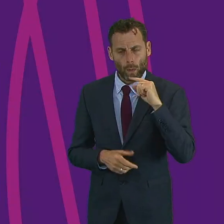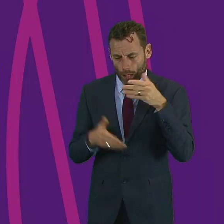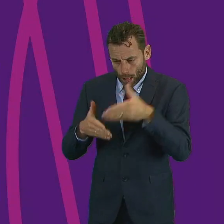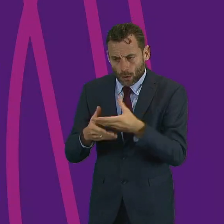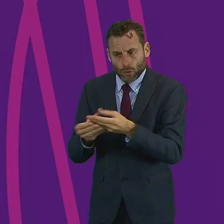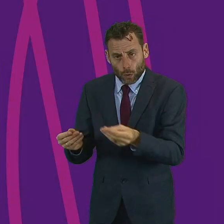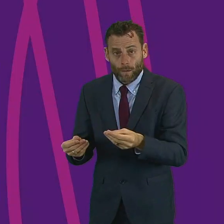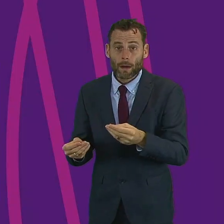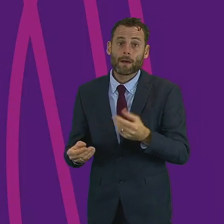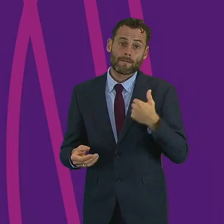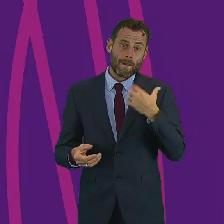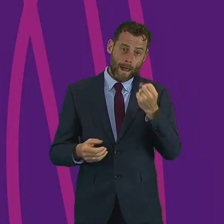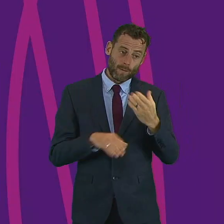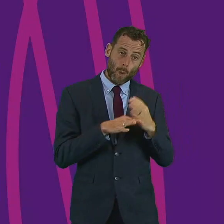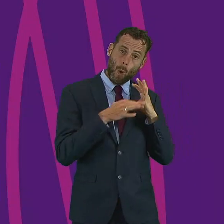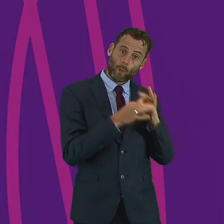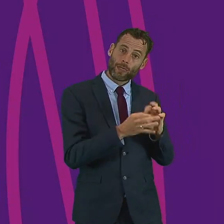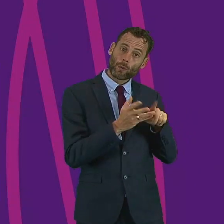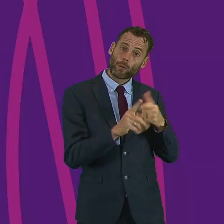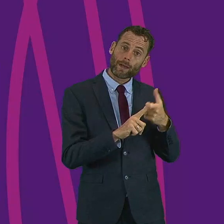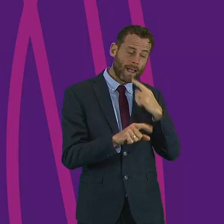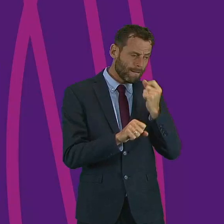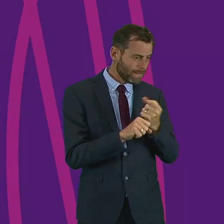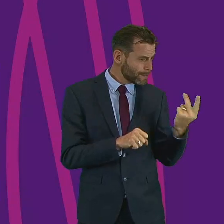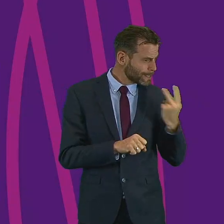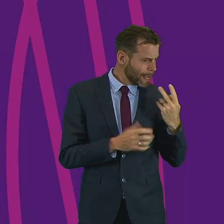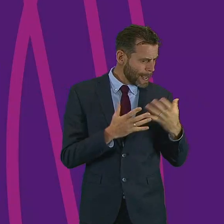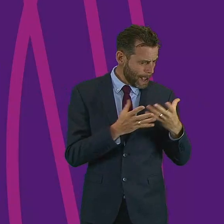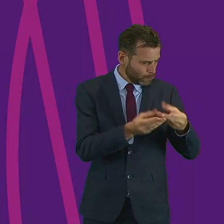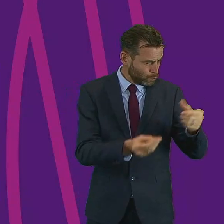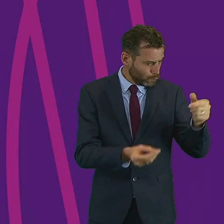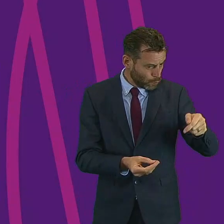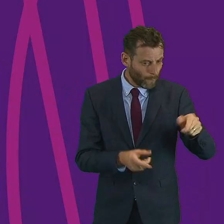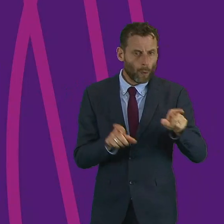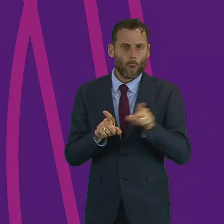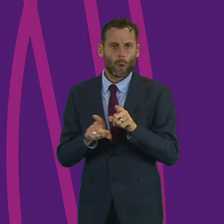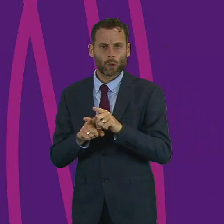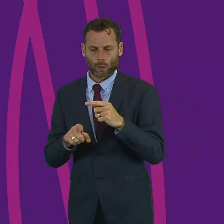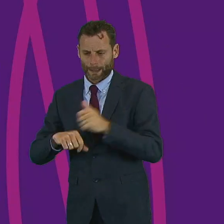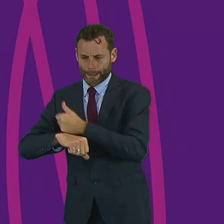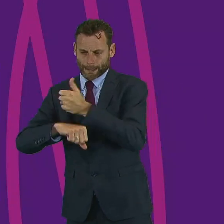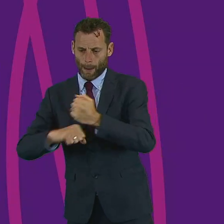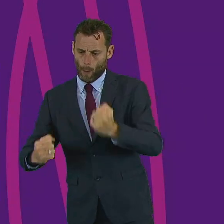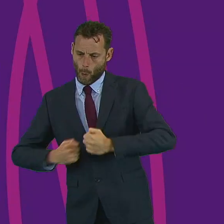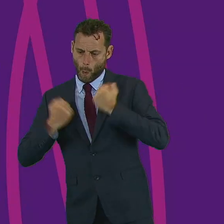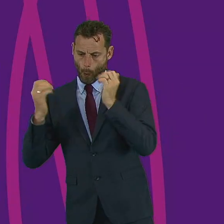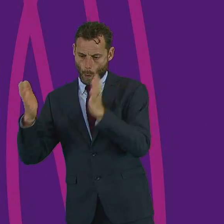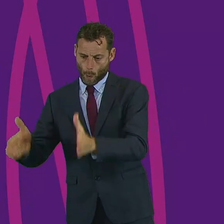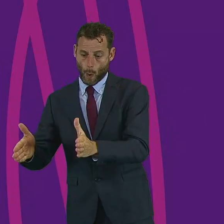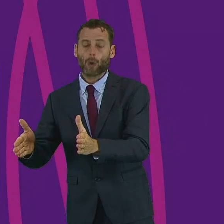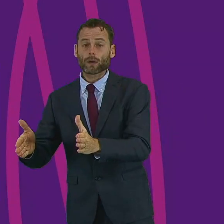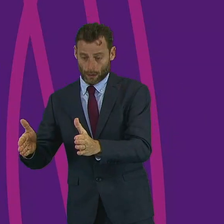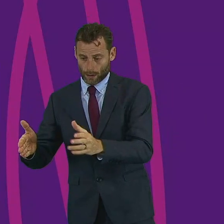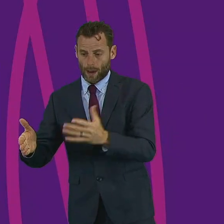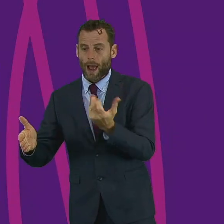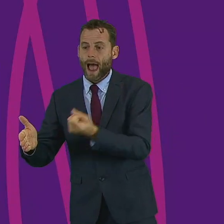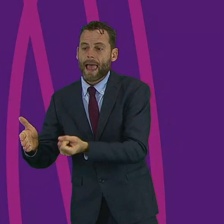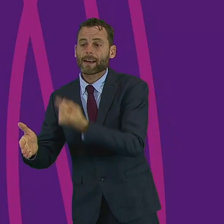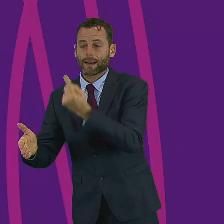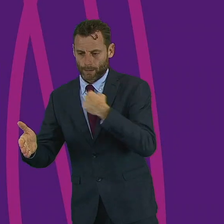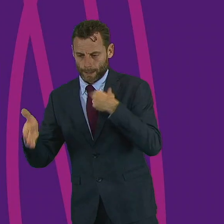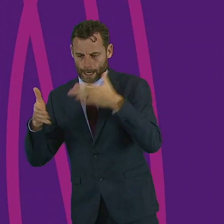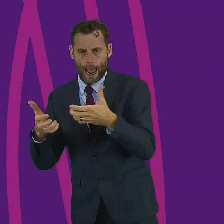consider, there are, I won't go into all of the detail, but from things like access to contracts for the testing kits and everything, it makes